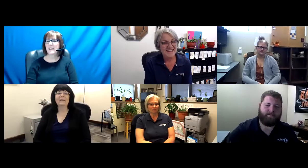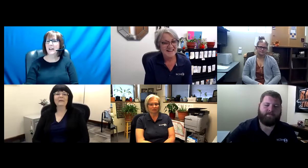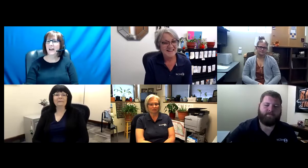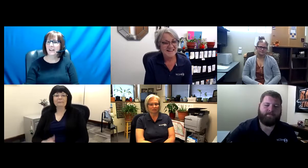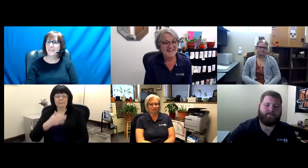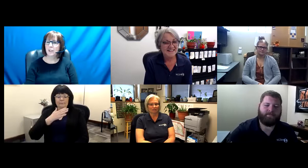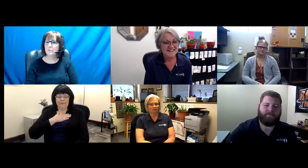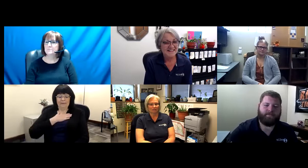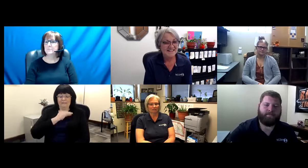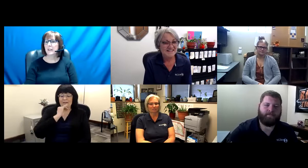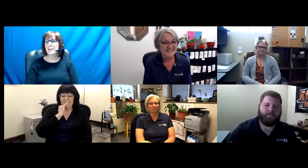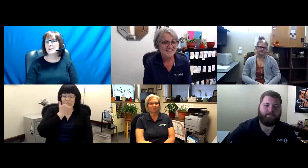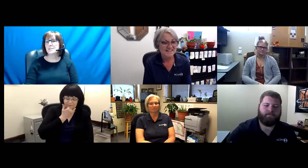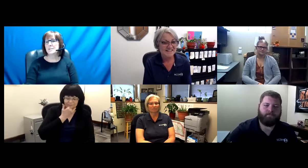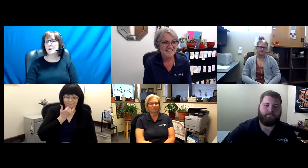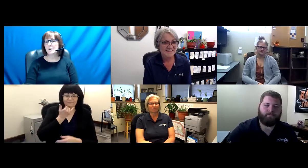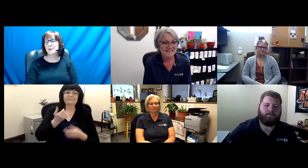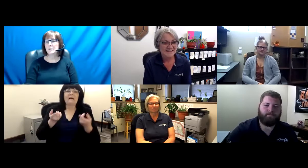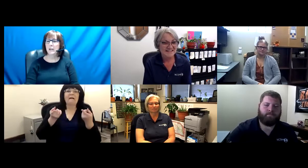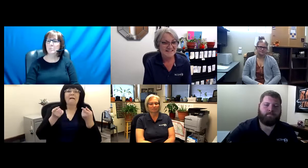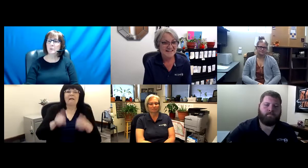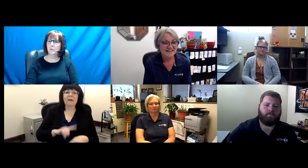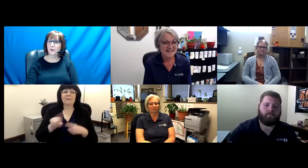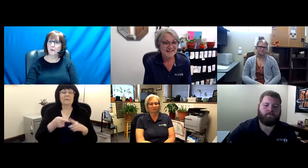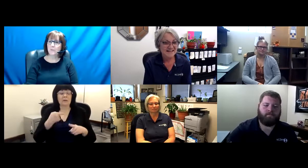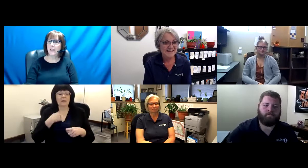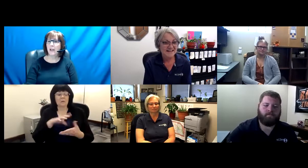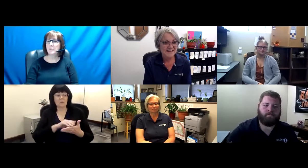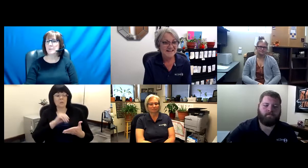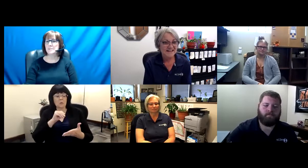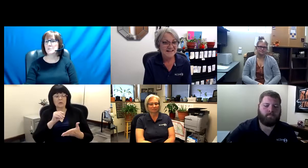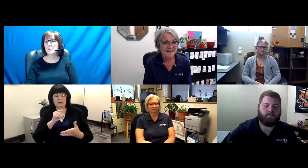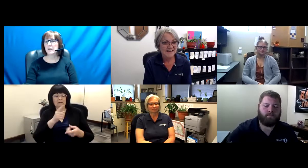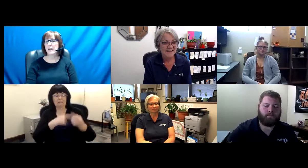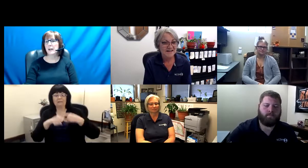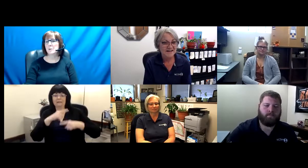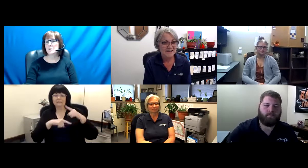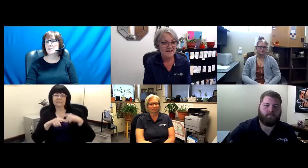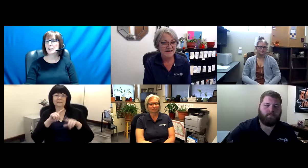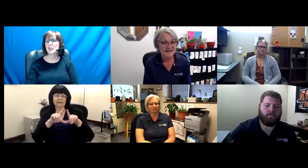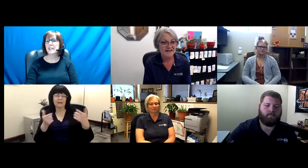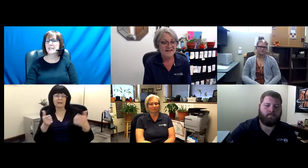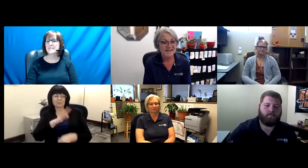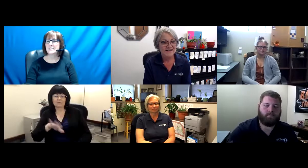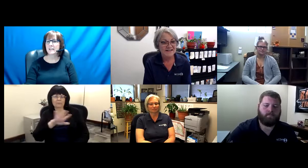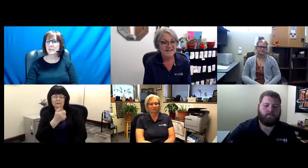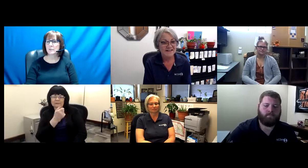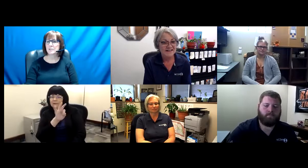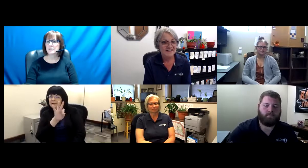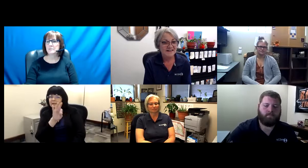Hi, thank you. So, my blooper happened when I was learning sign language in